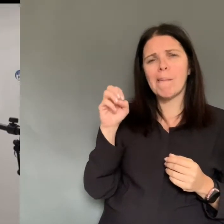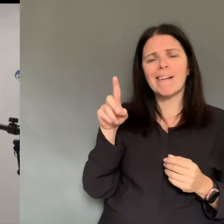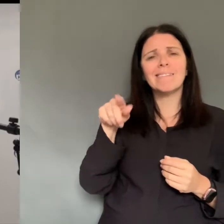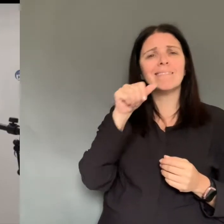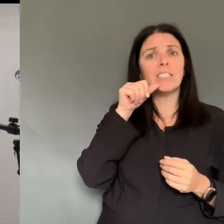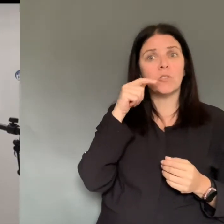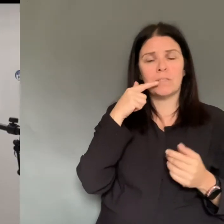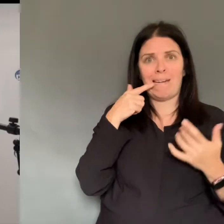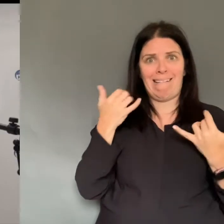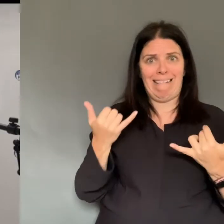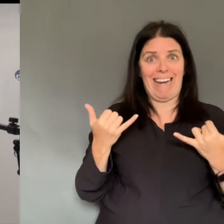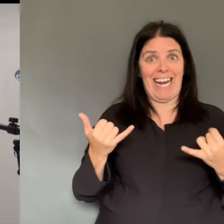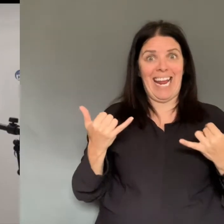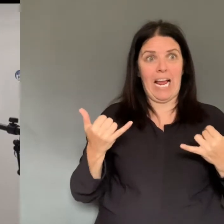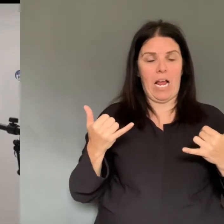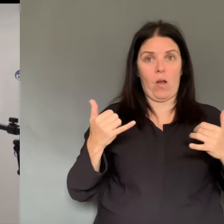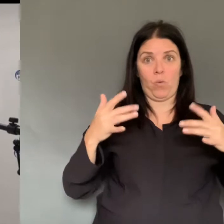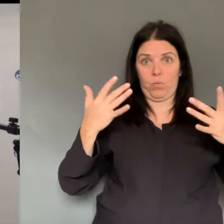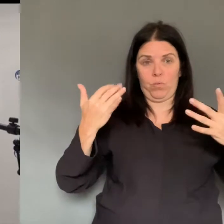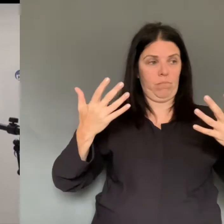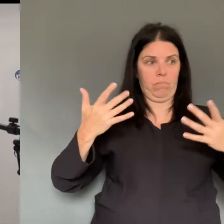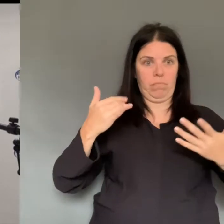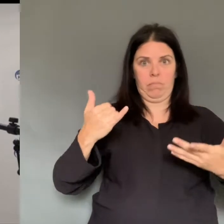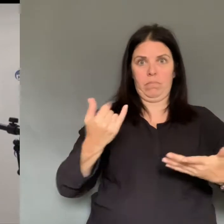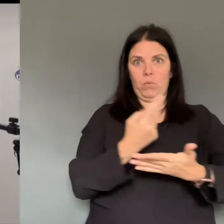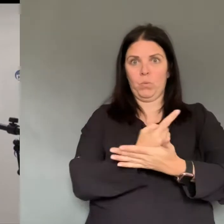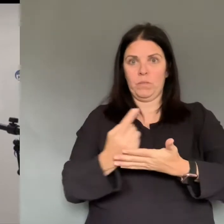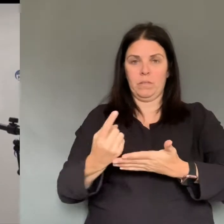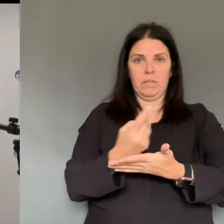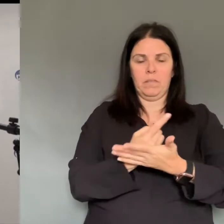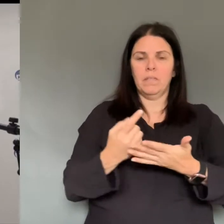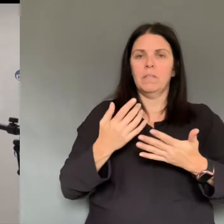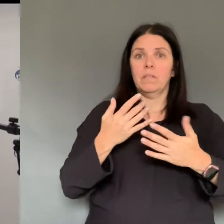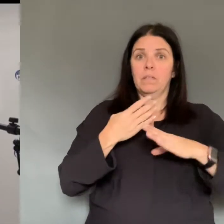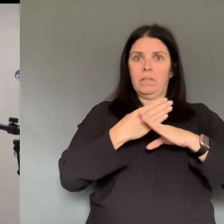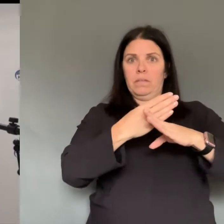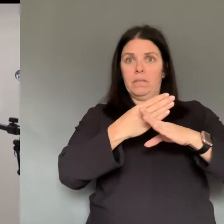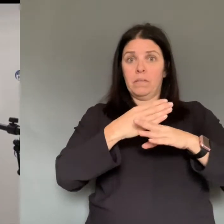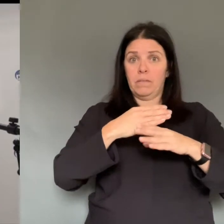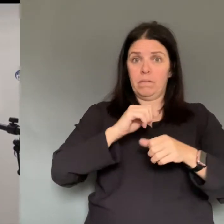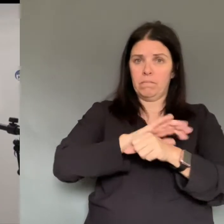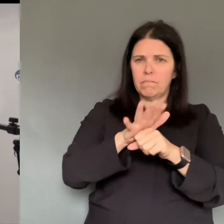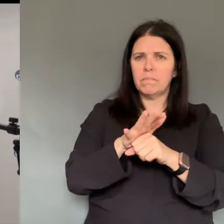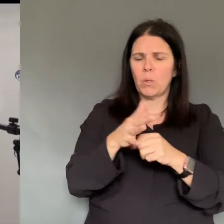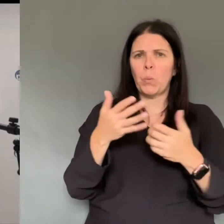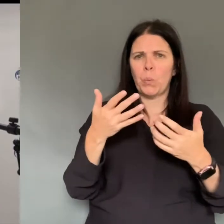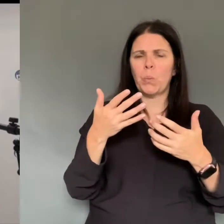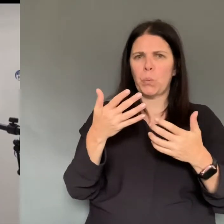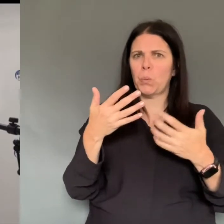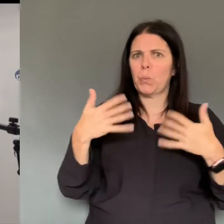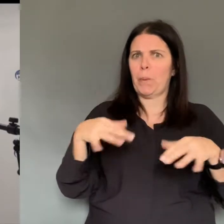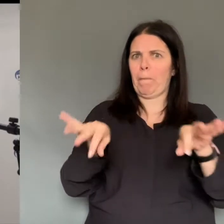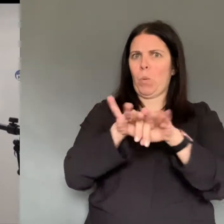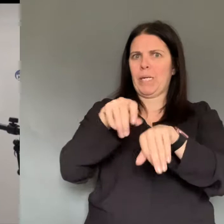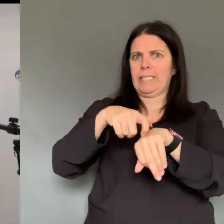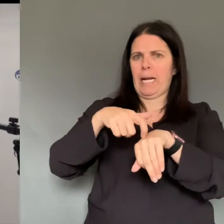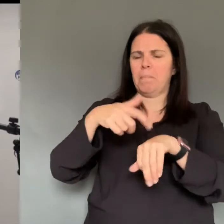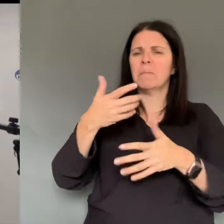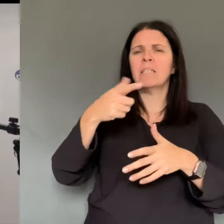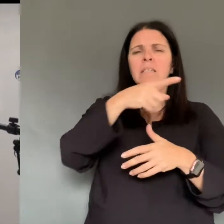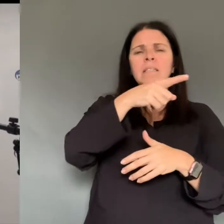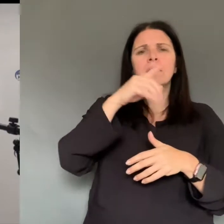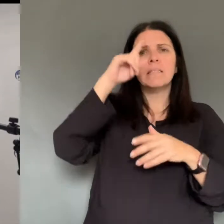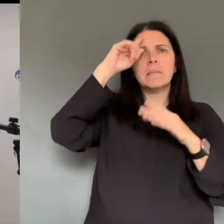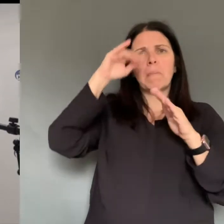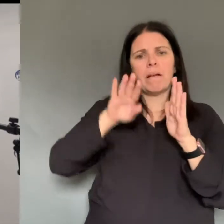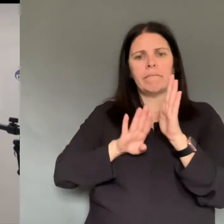that something is happening right now. It may not be the case. So we will look into it. The data from this week, the individuals who are tested